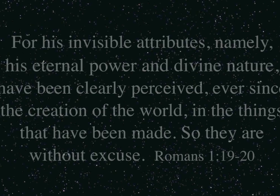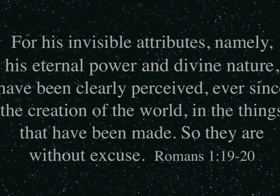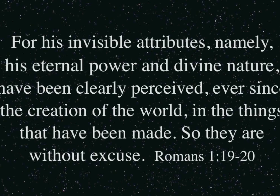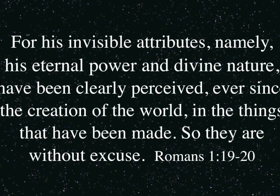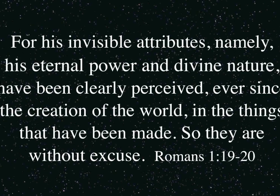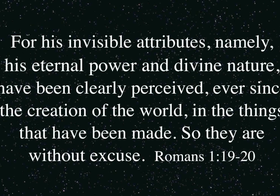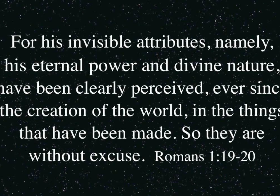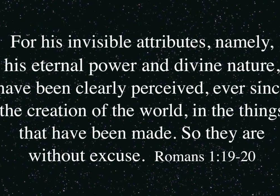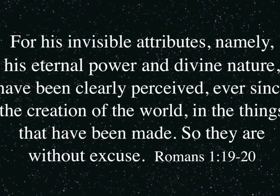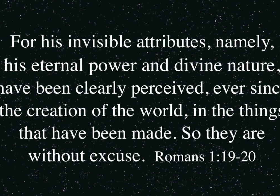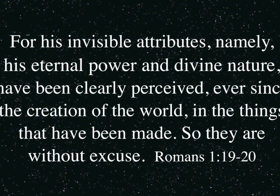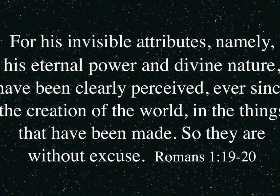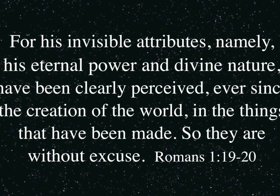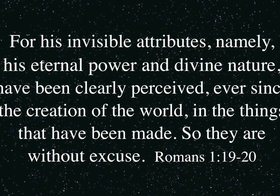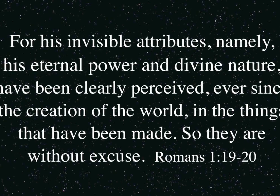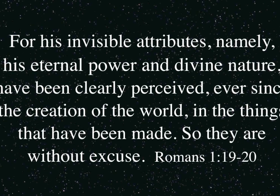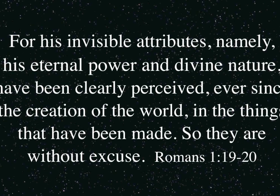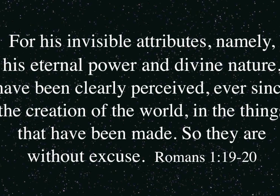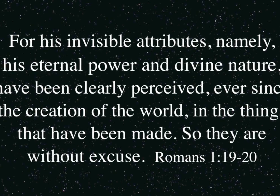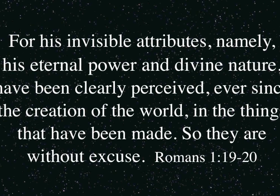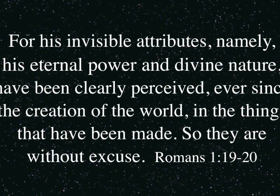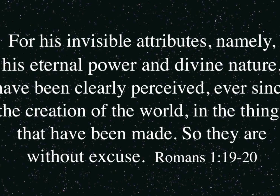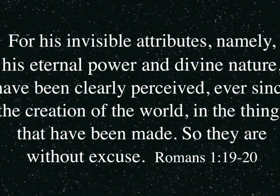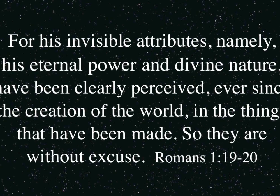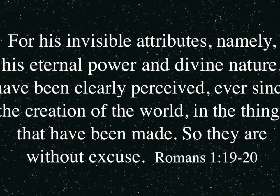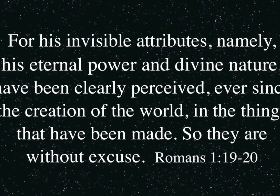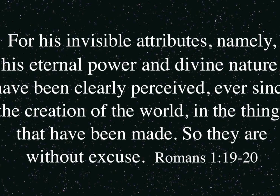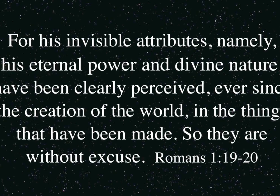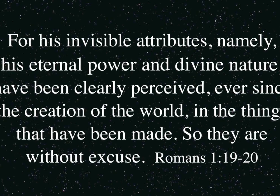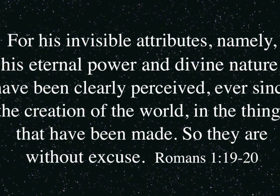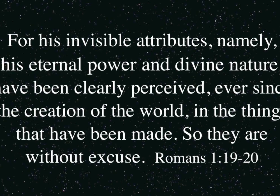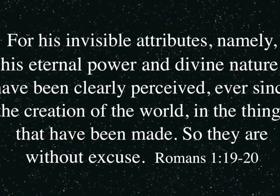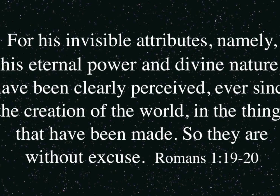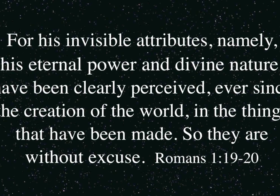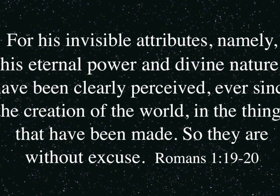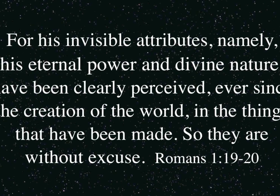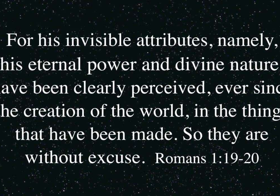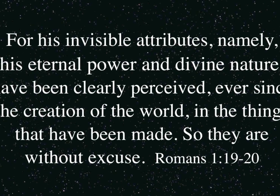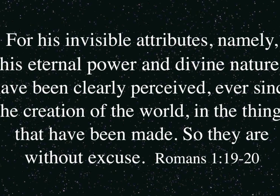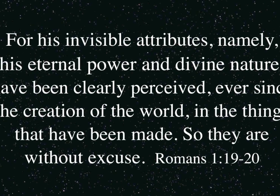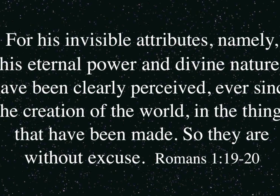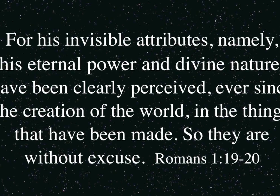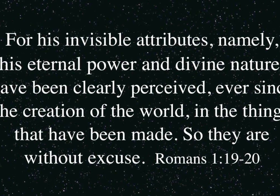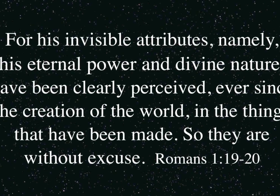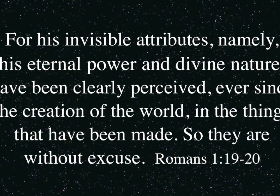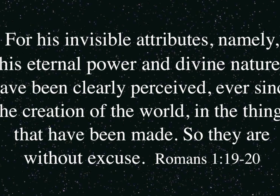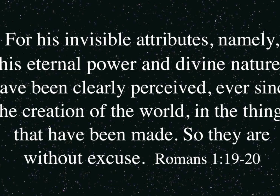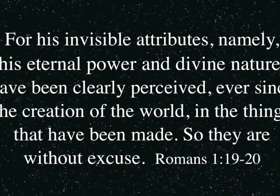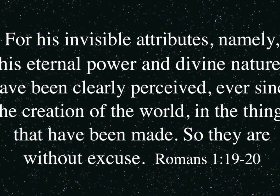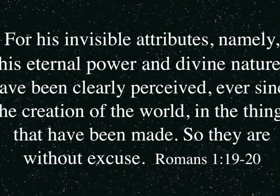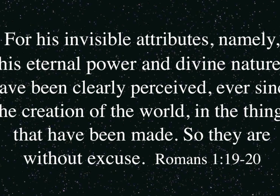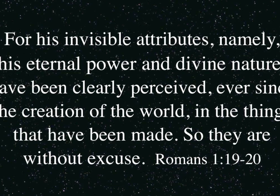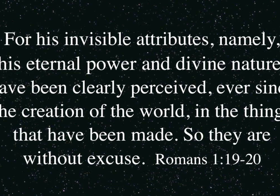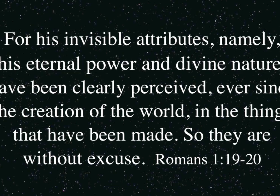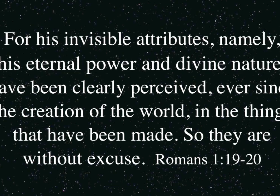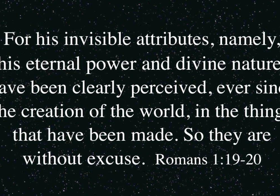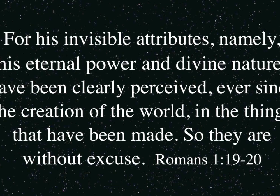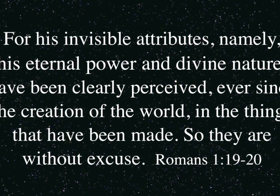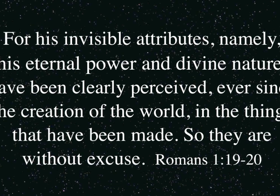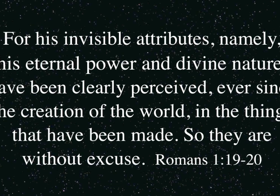For his invisible attributes, namely his eternal power and divine nature, have been clearly perceived ever since the creation of the